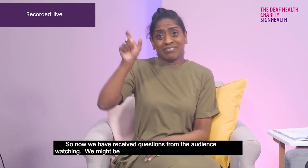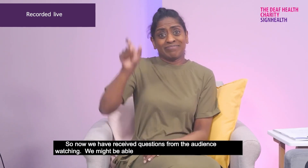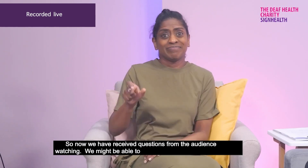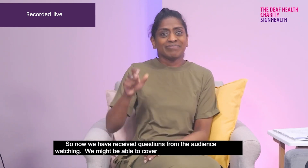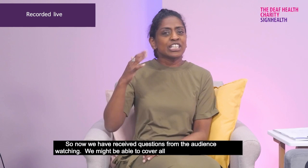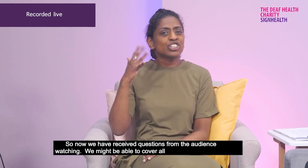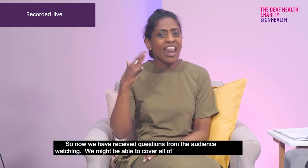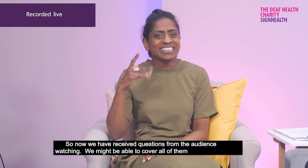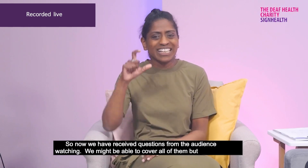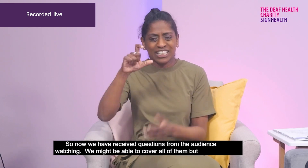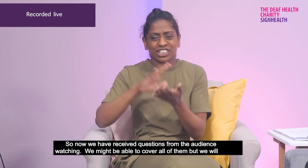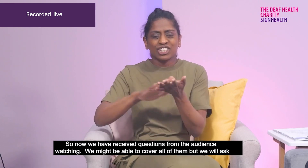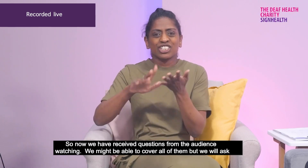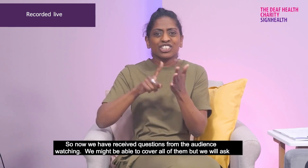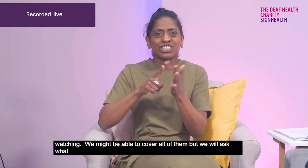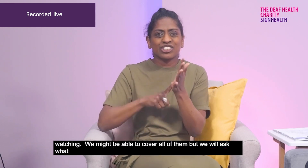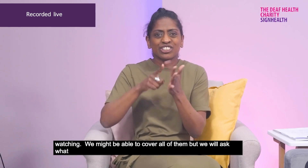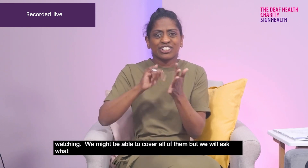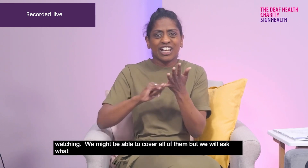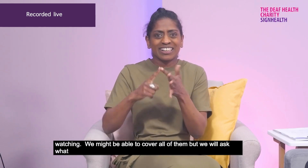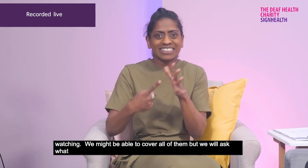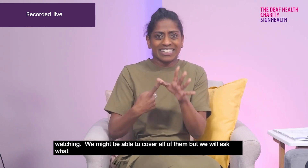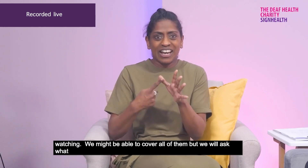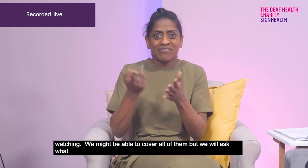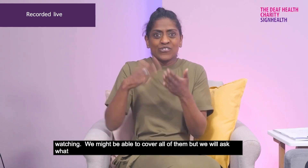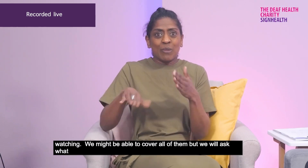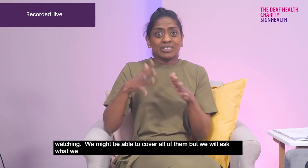of them, but we will ask what we can.